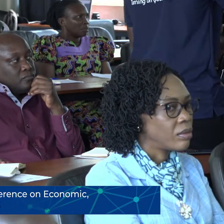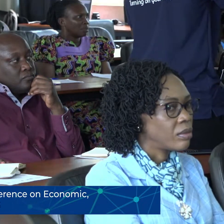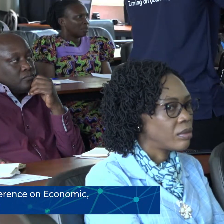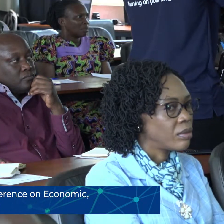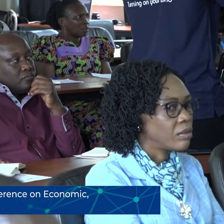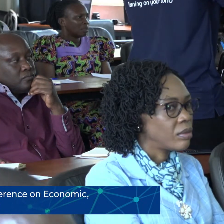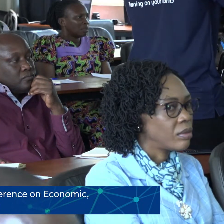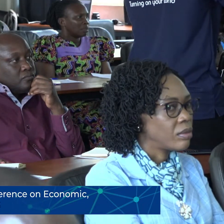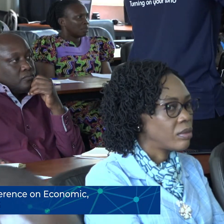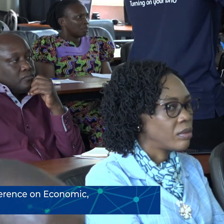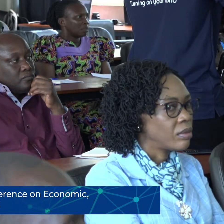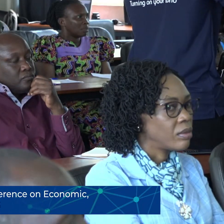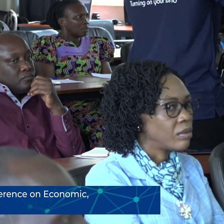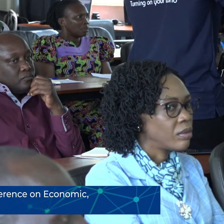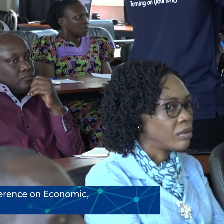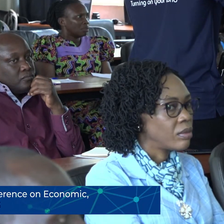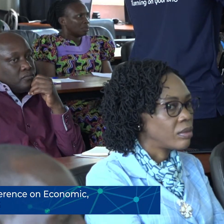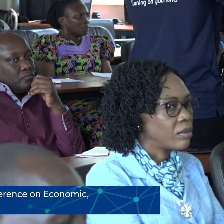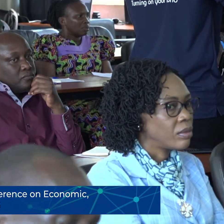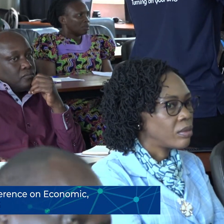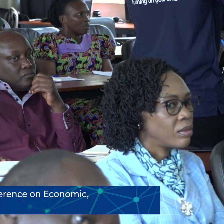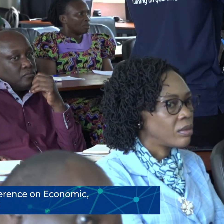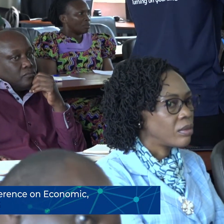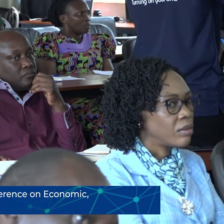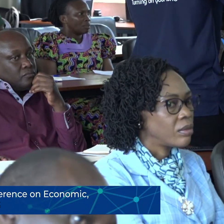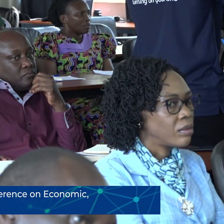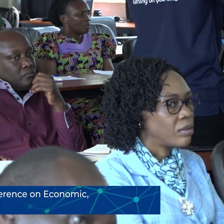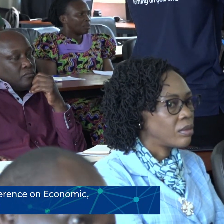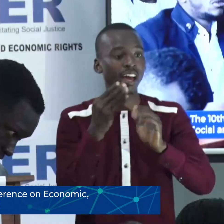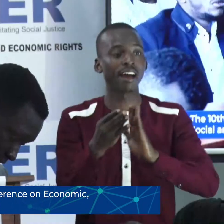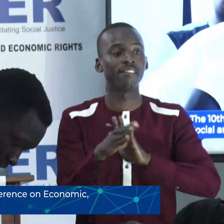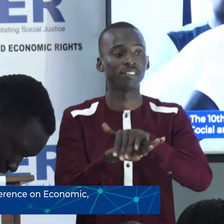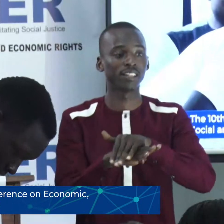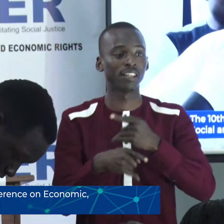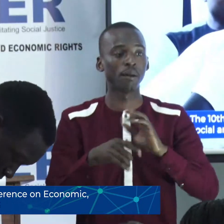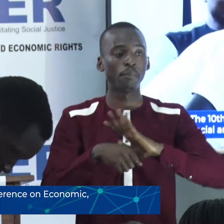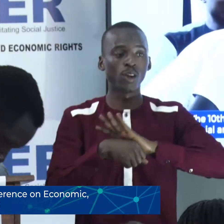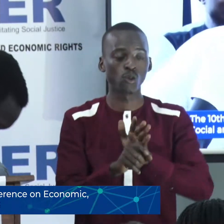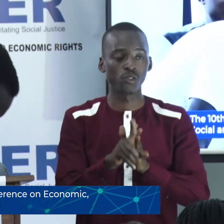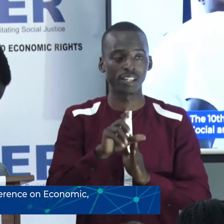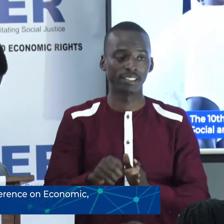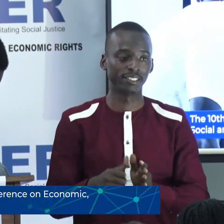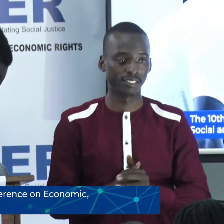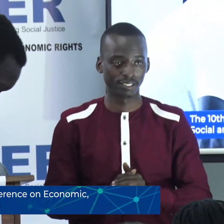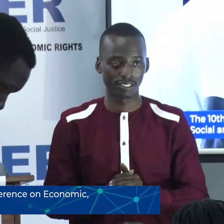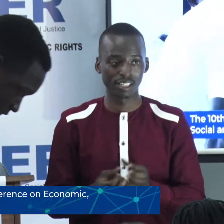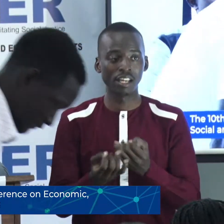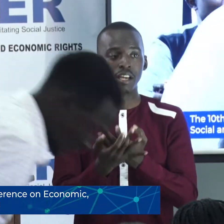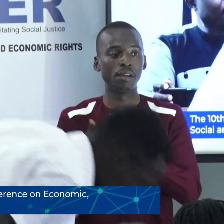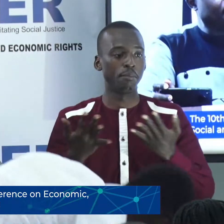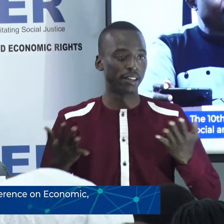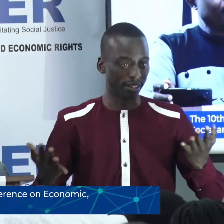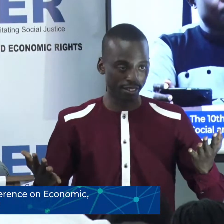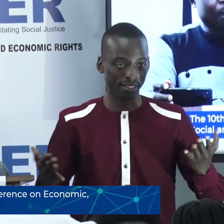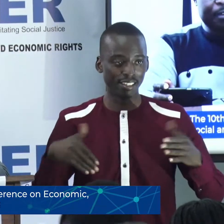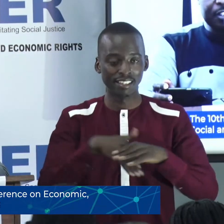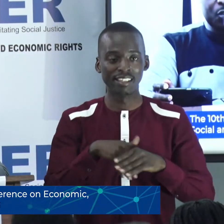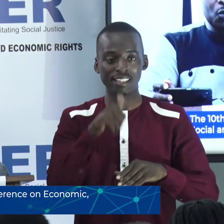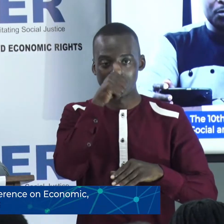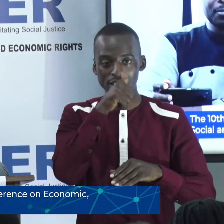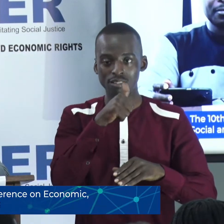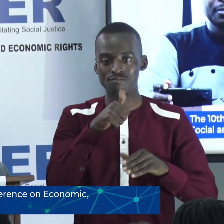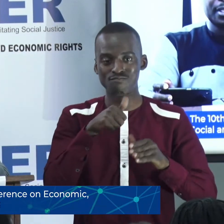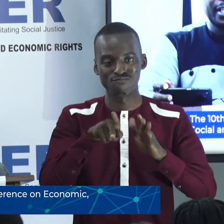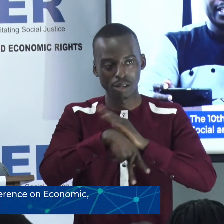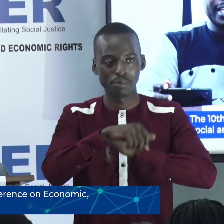is telling us over 15 million learners are affected by COVID-19, majority of them in primary